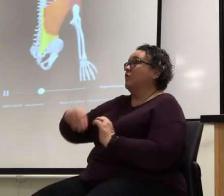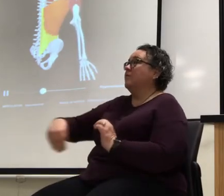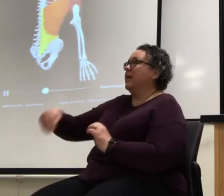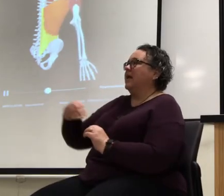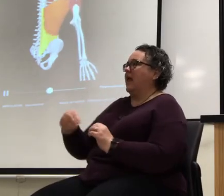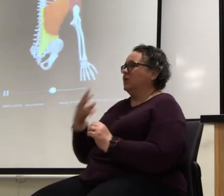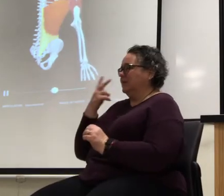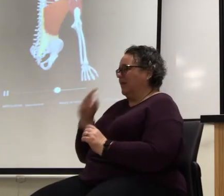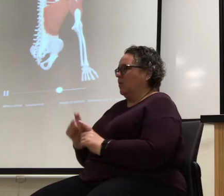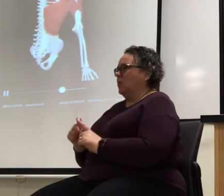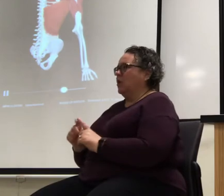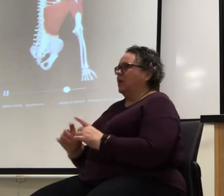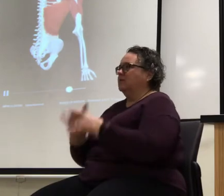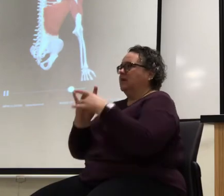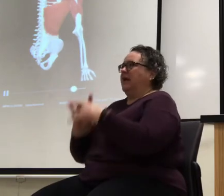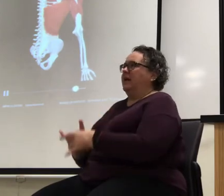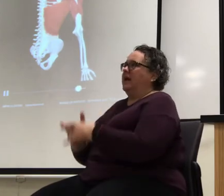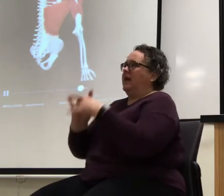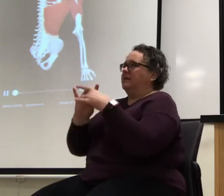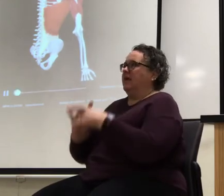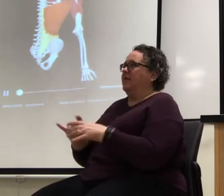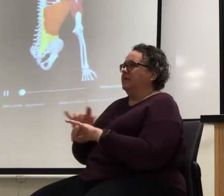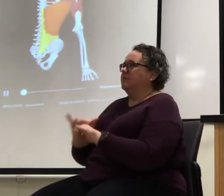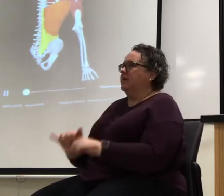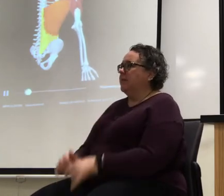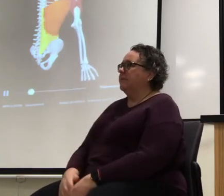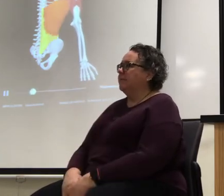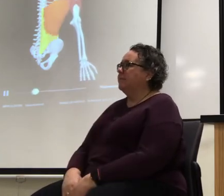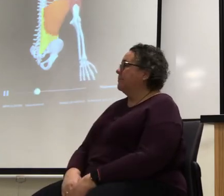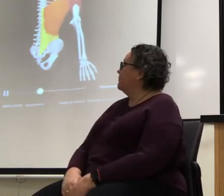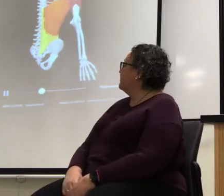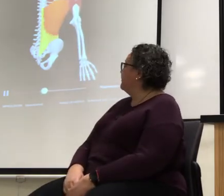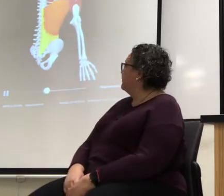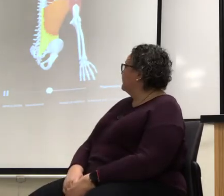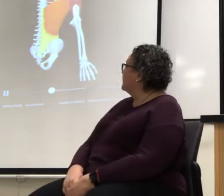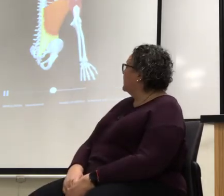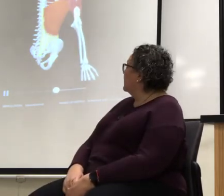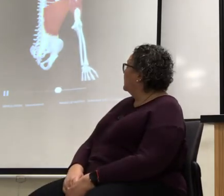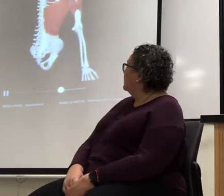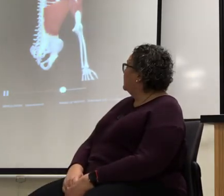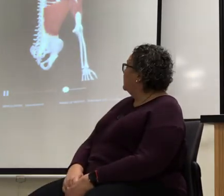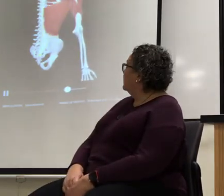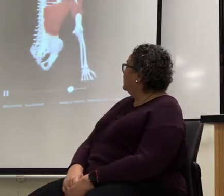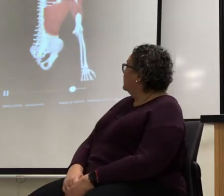However, that's not the main action. I should have started with the main action. The main action is adduction.